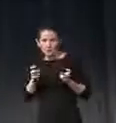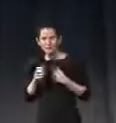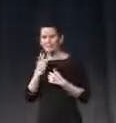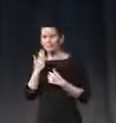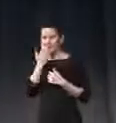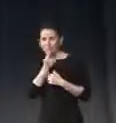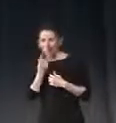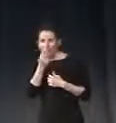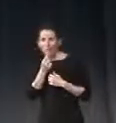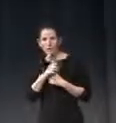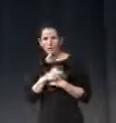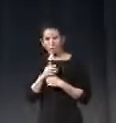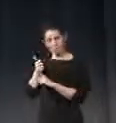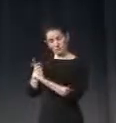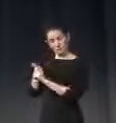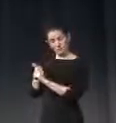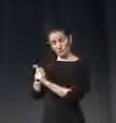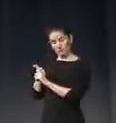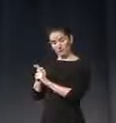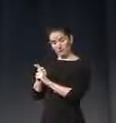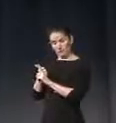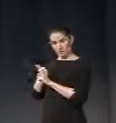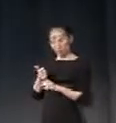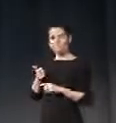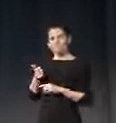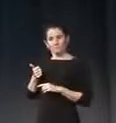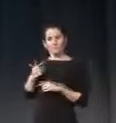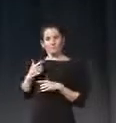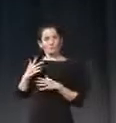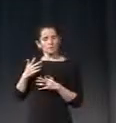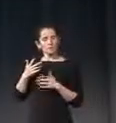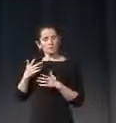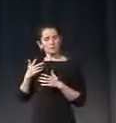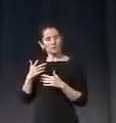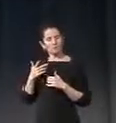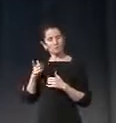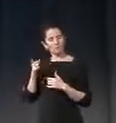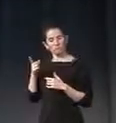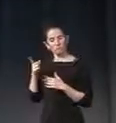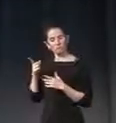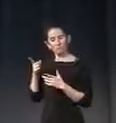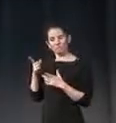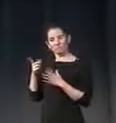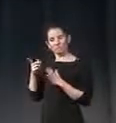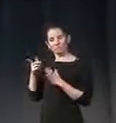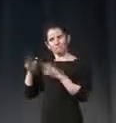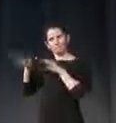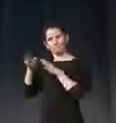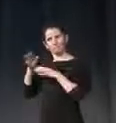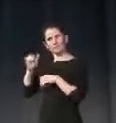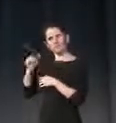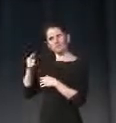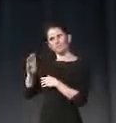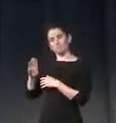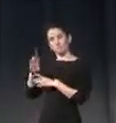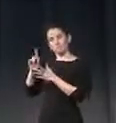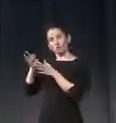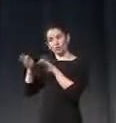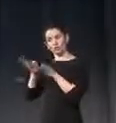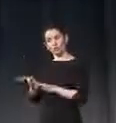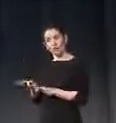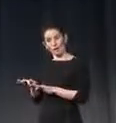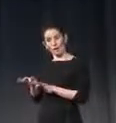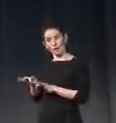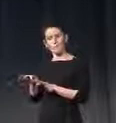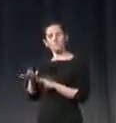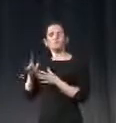characters to be phonograms or facsimile writing. This is how he described them in his own text. However, they portrayed the mechanism of